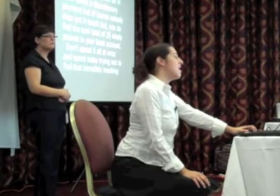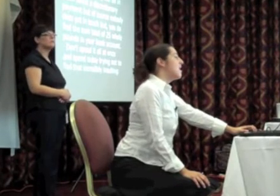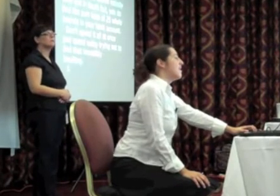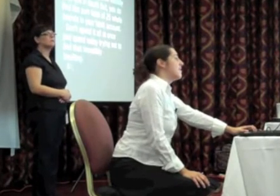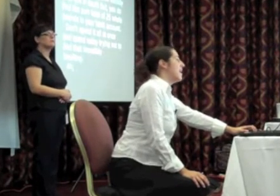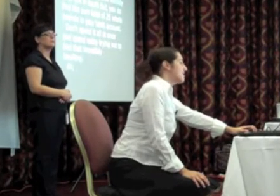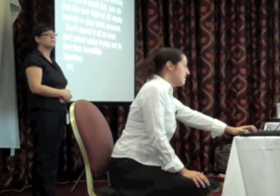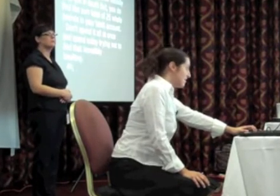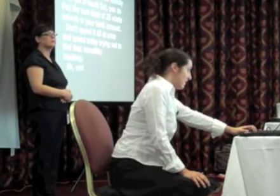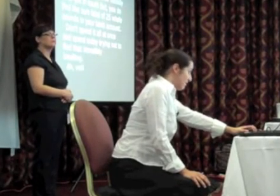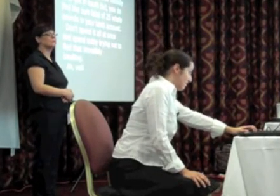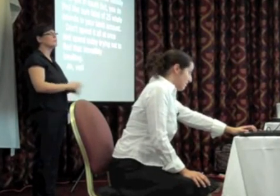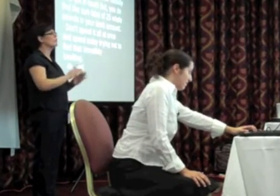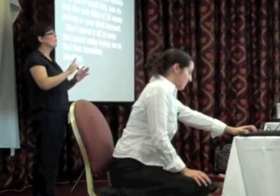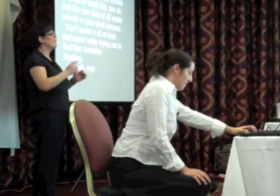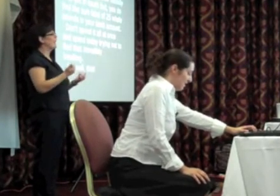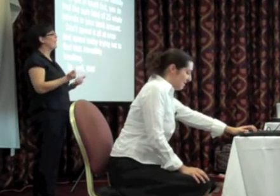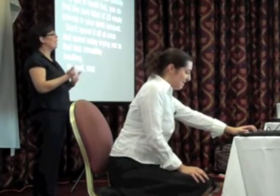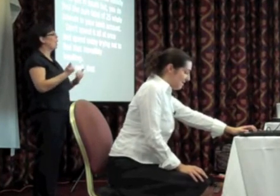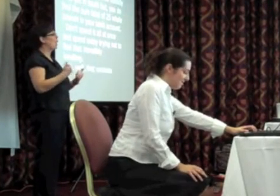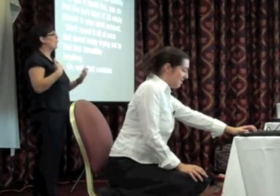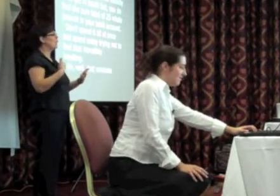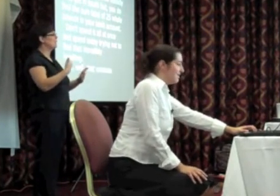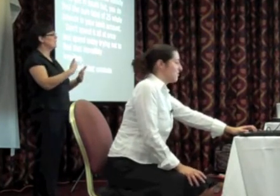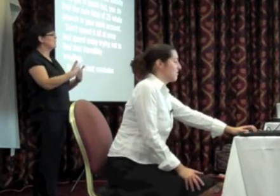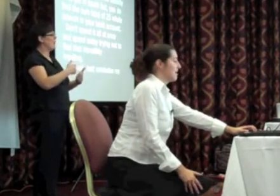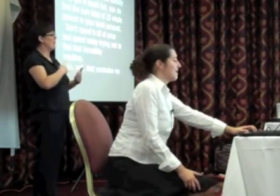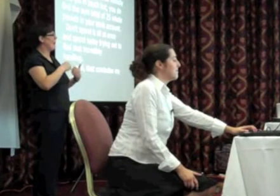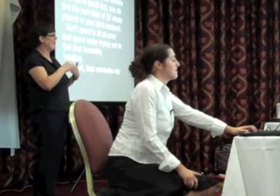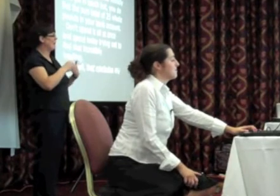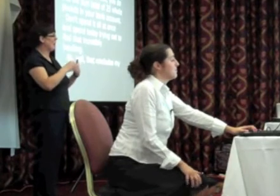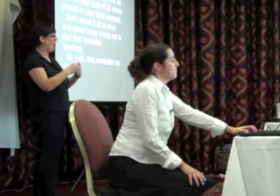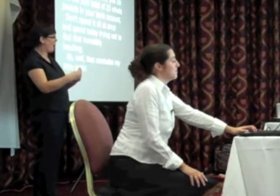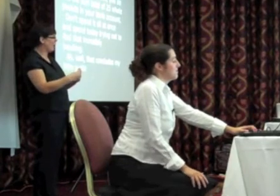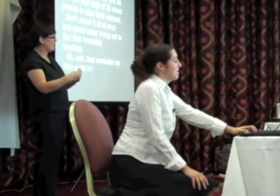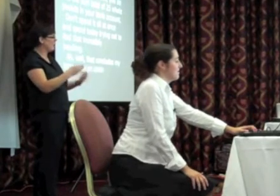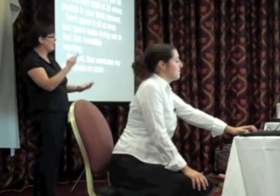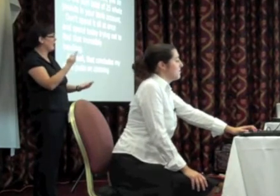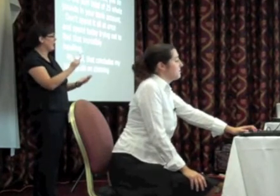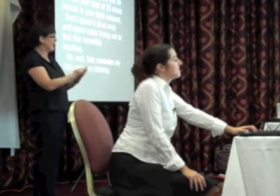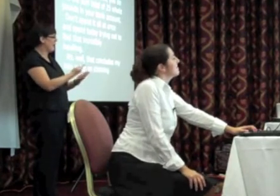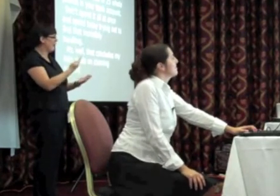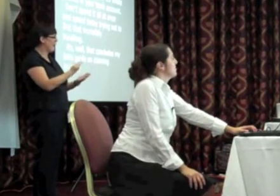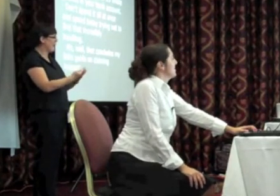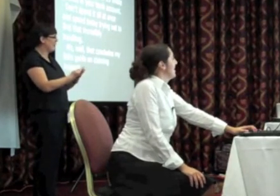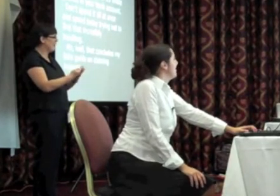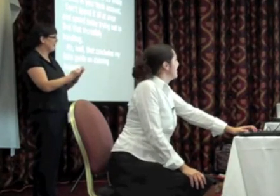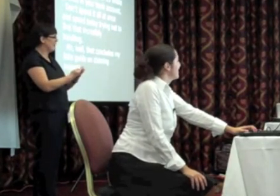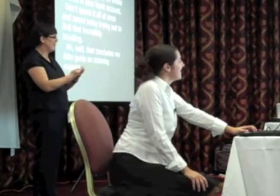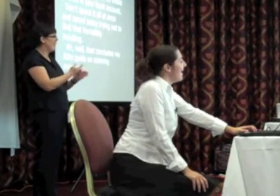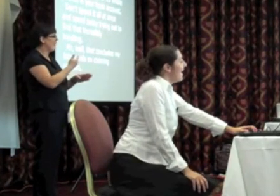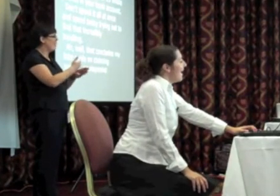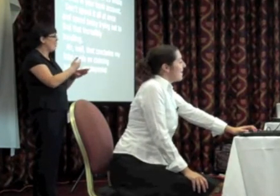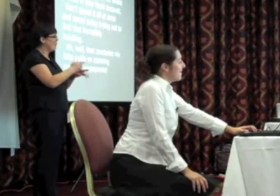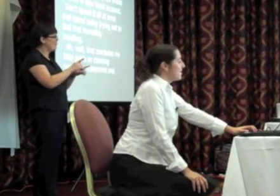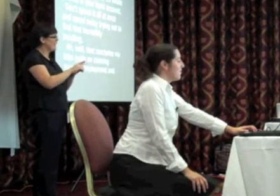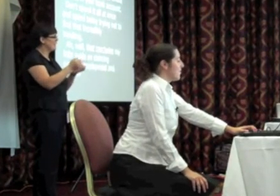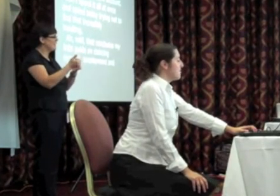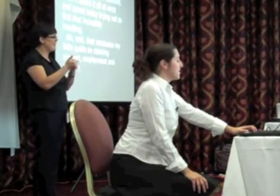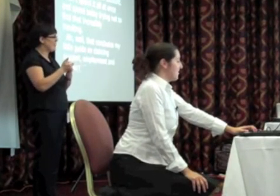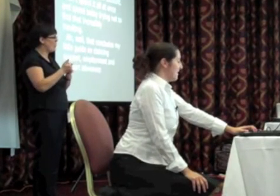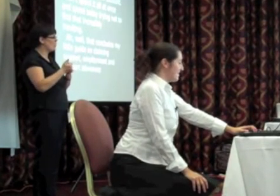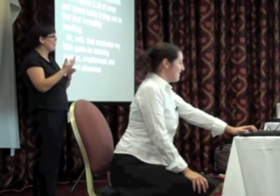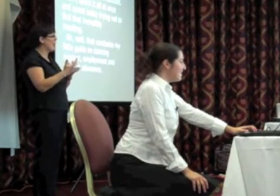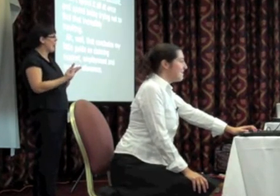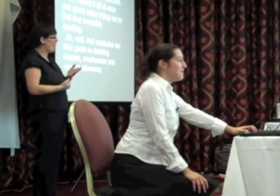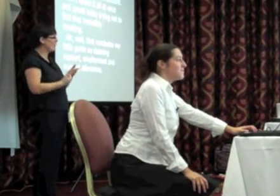Well, that concludes my little guide on claiming support, employment and support allowance. Thank you